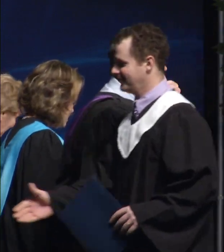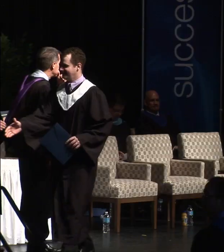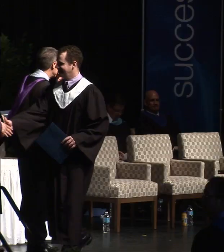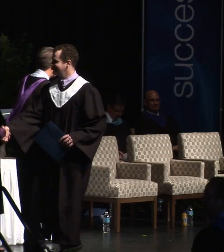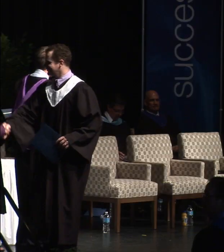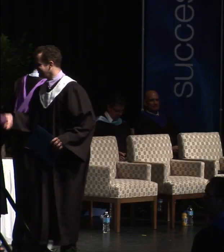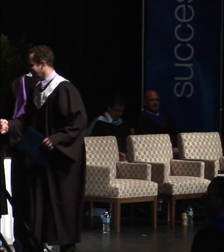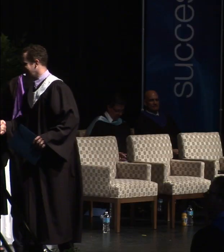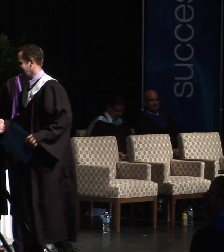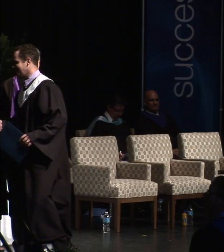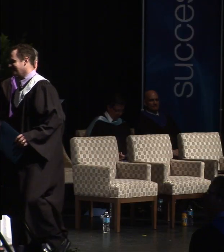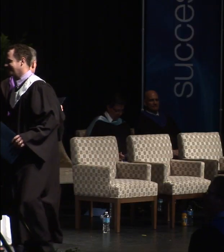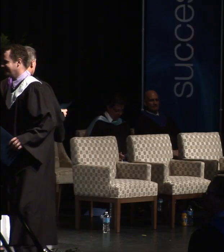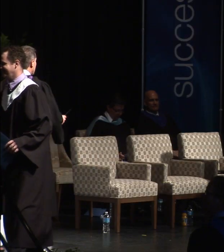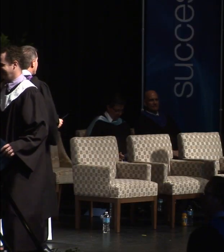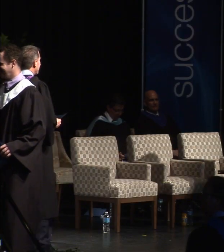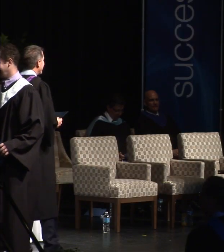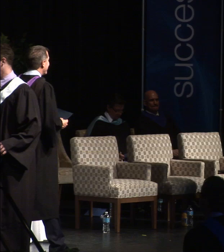Tyler Kenny Murphy.